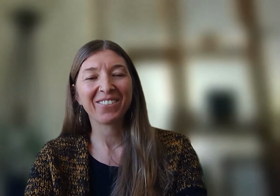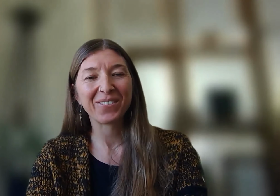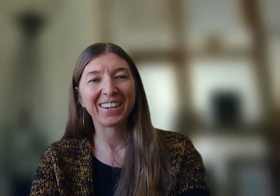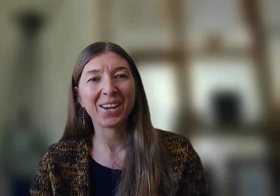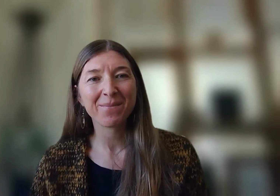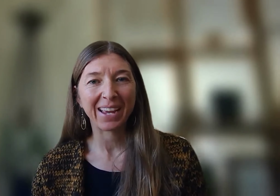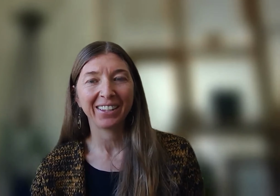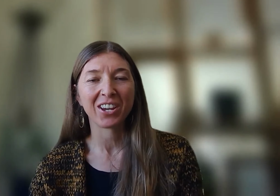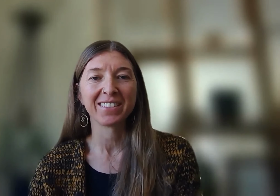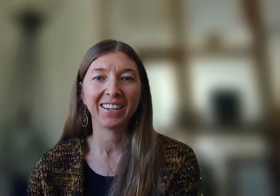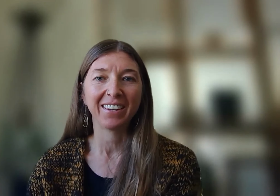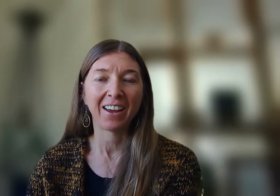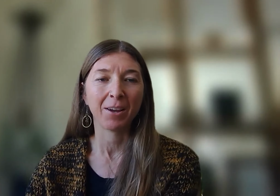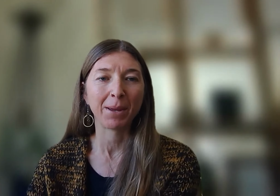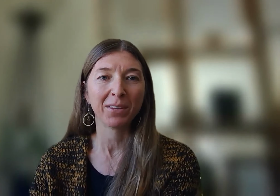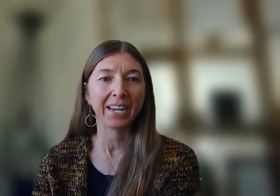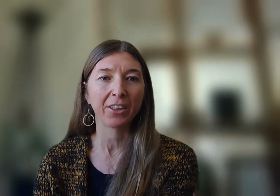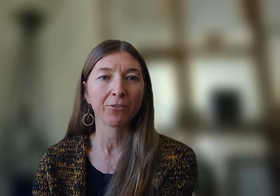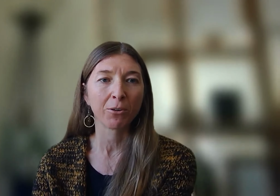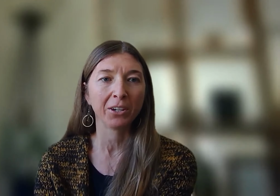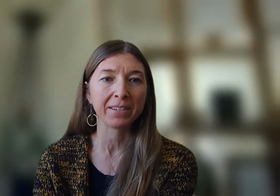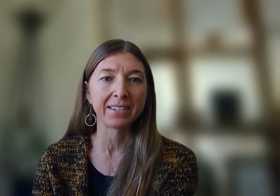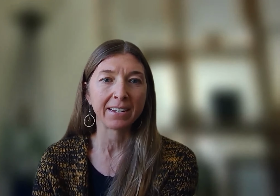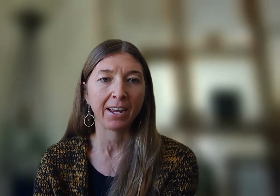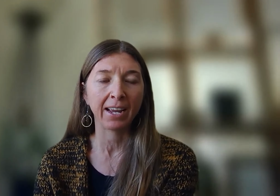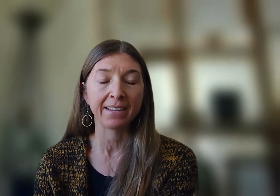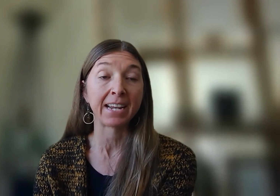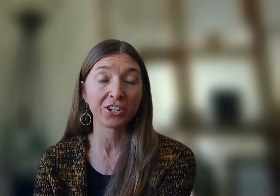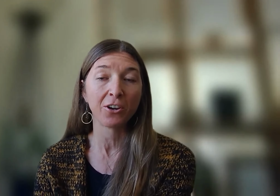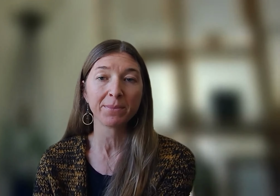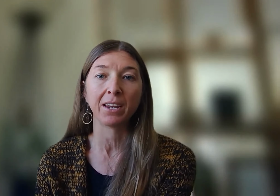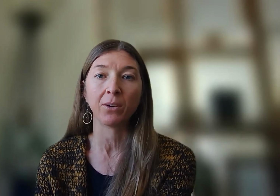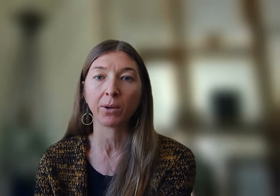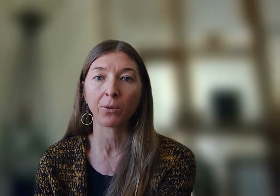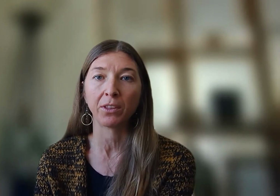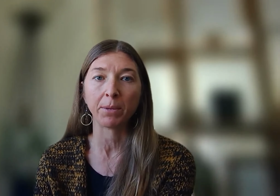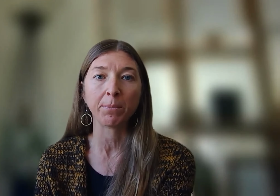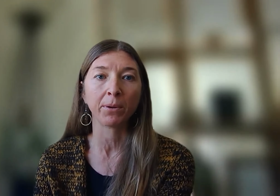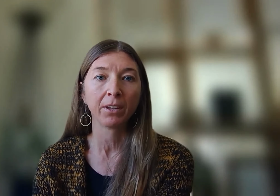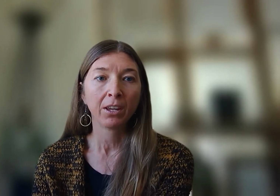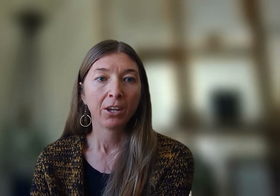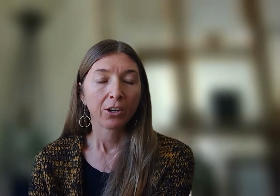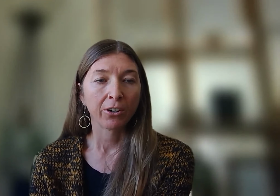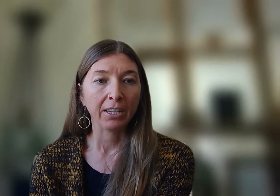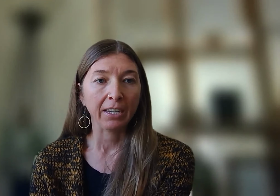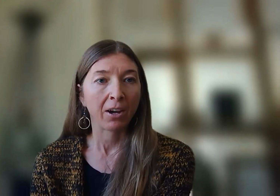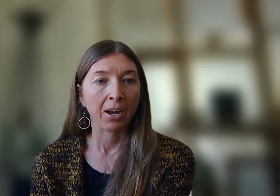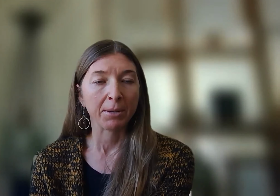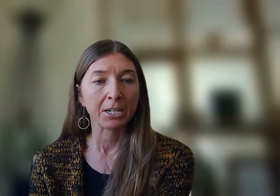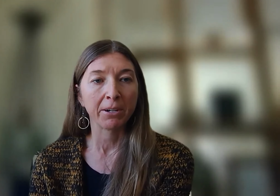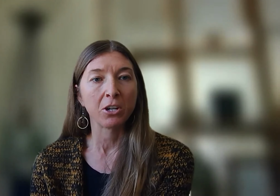Hi, everyone. I'm Ellie Johnson. I'm with Together, formerly known as Attention Homes, and we work with young people